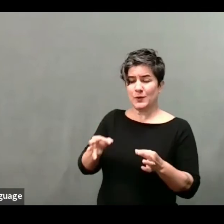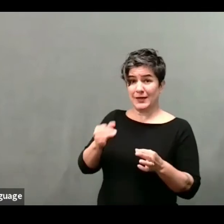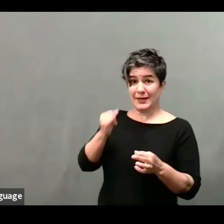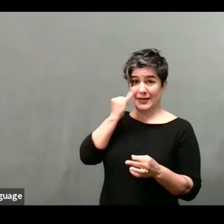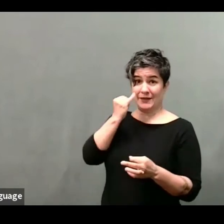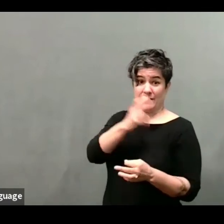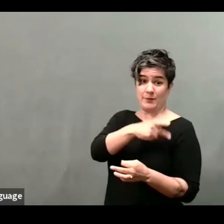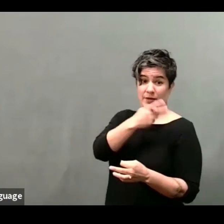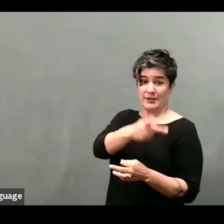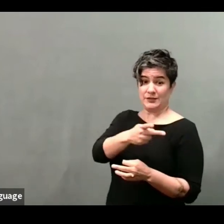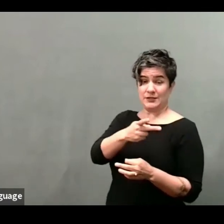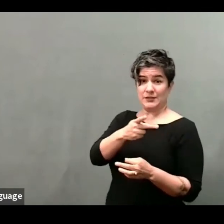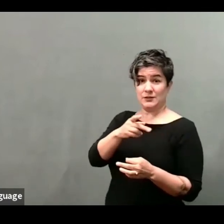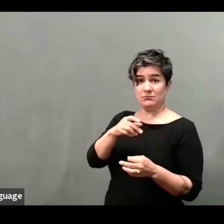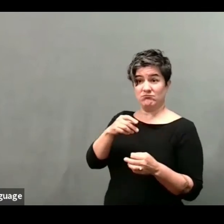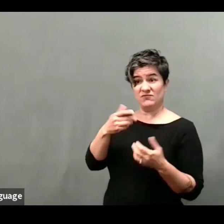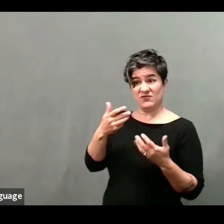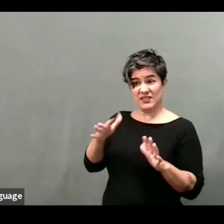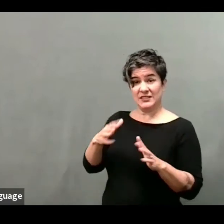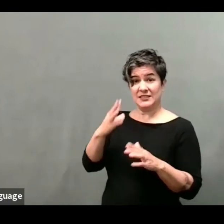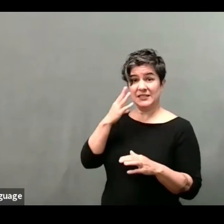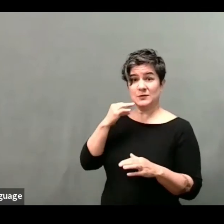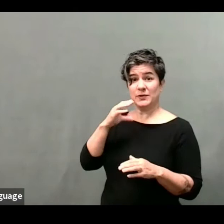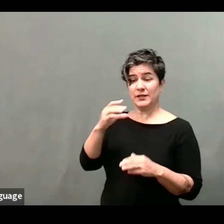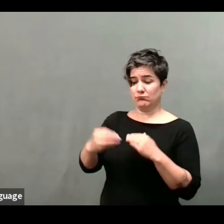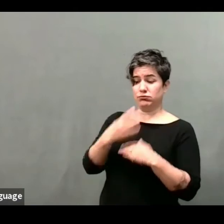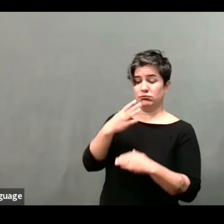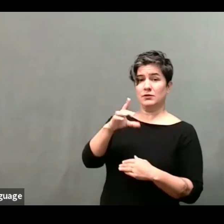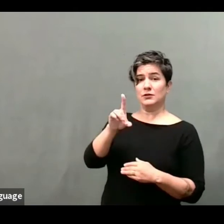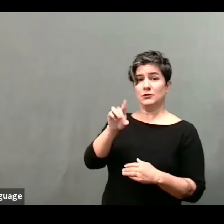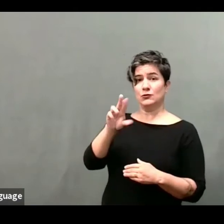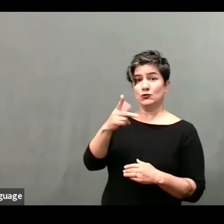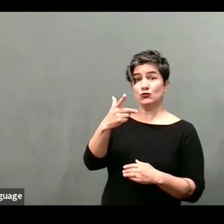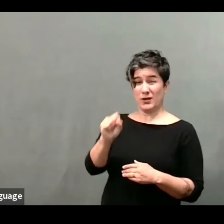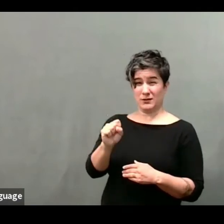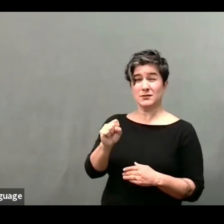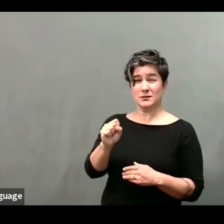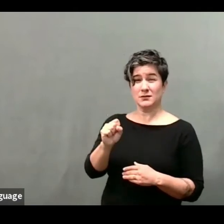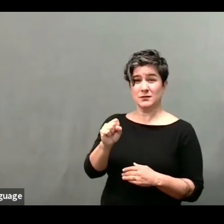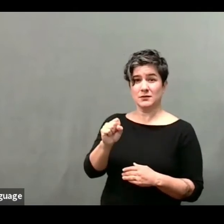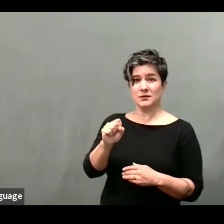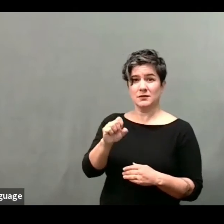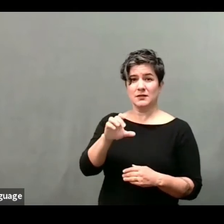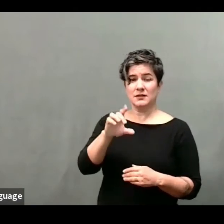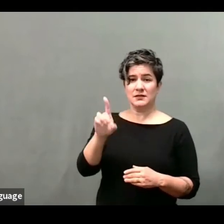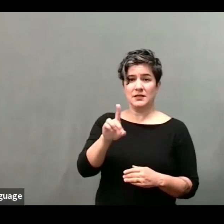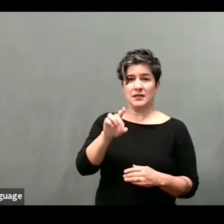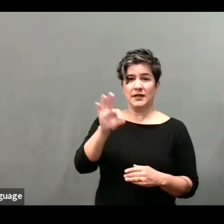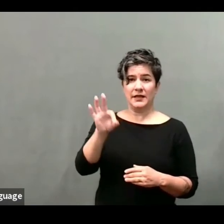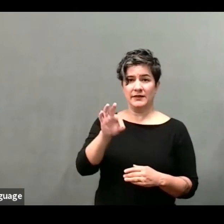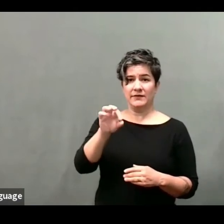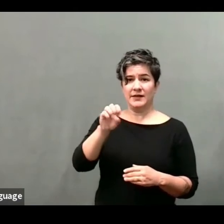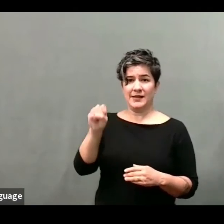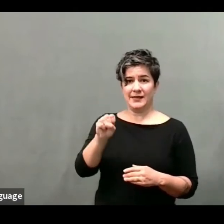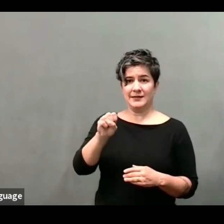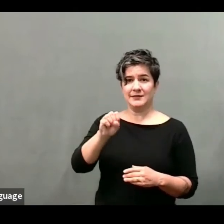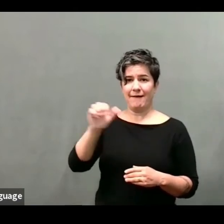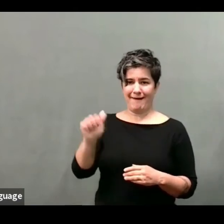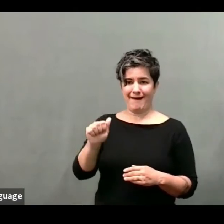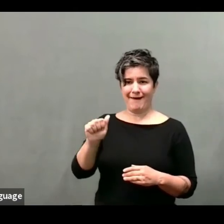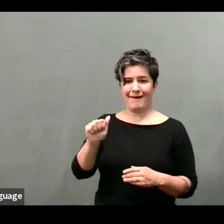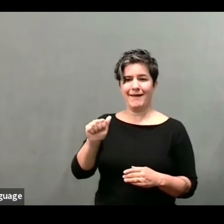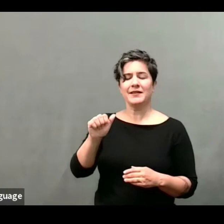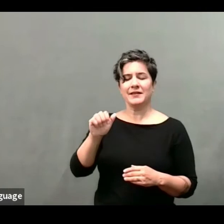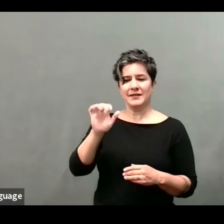was or was not drugged. So drug-facilitated sexual assault, or we call it DFSA if you want to keep going with the